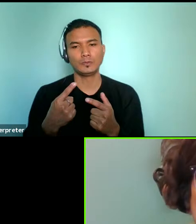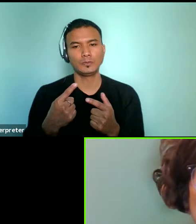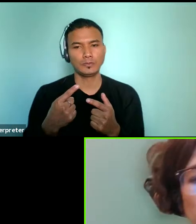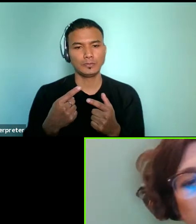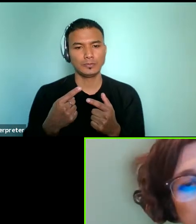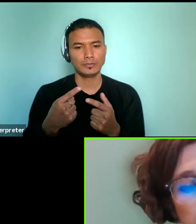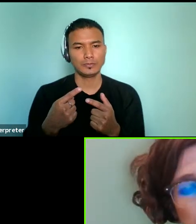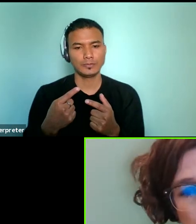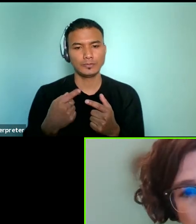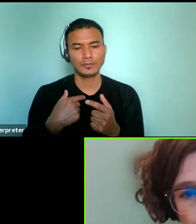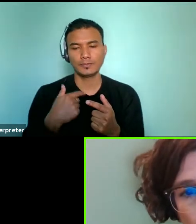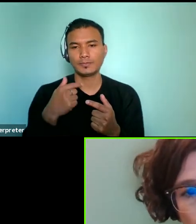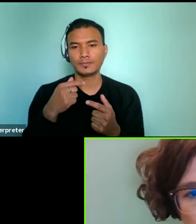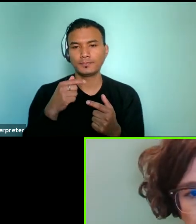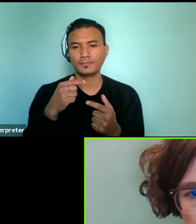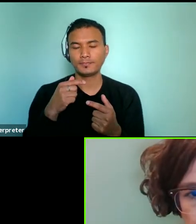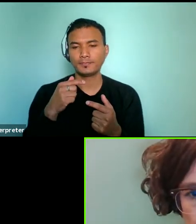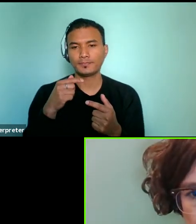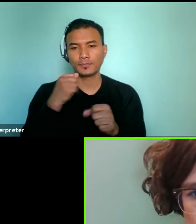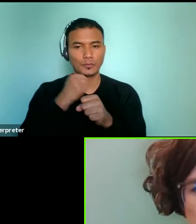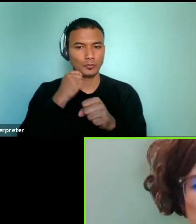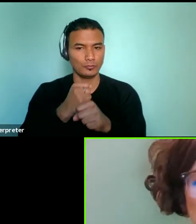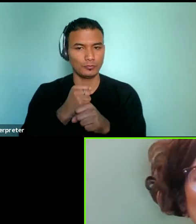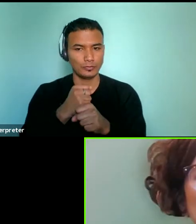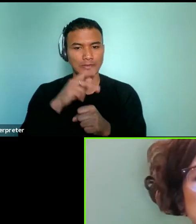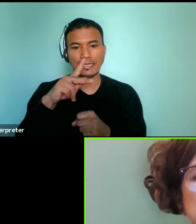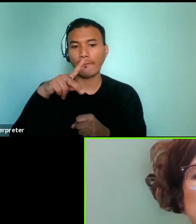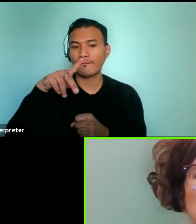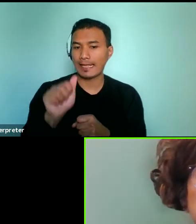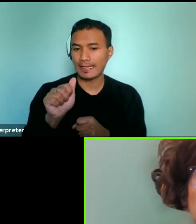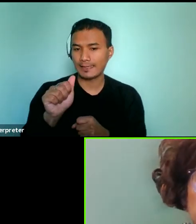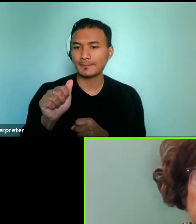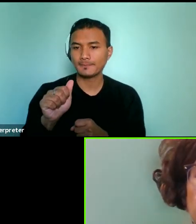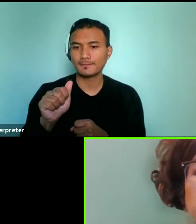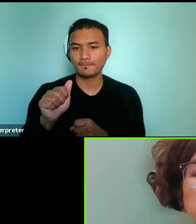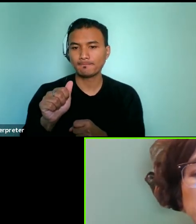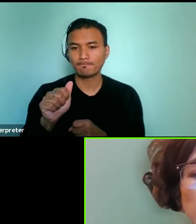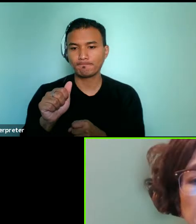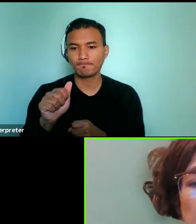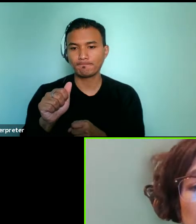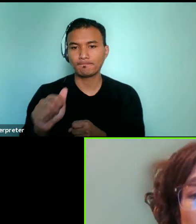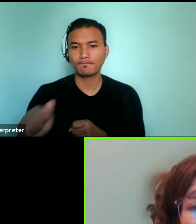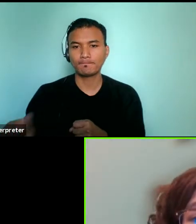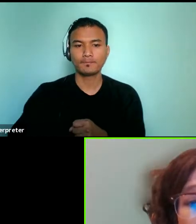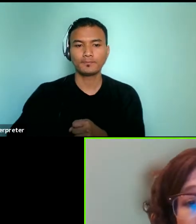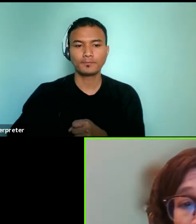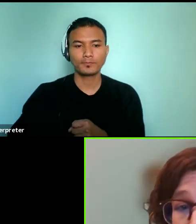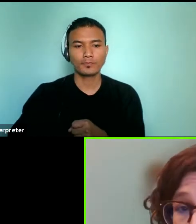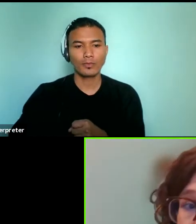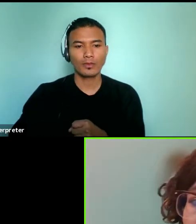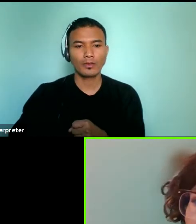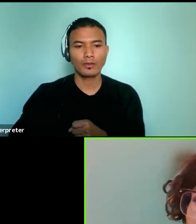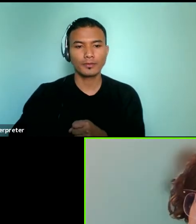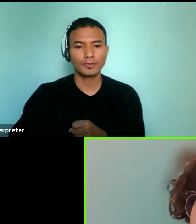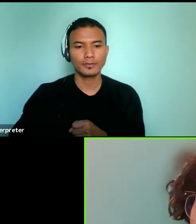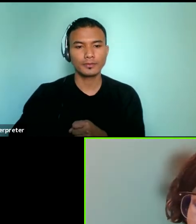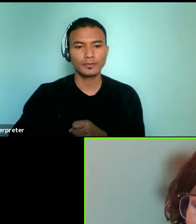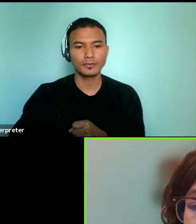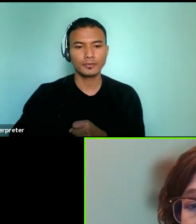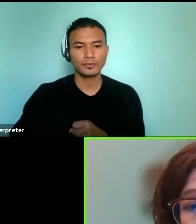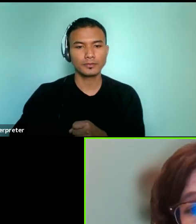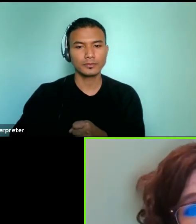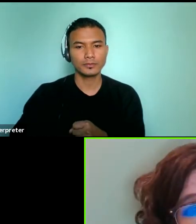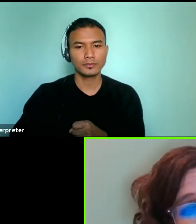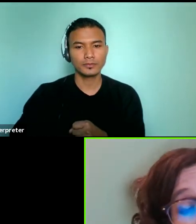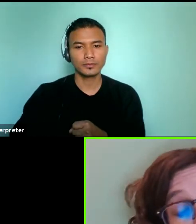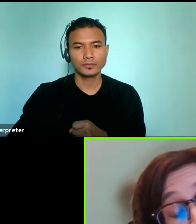on the work of KPA with young people and what is the role of youth